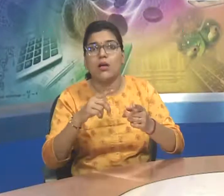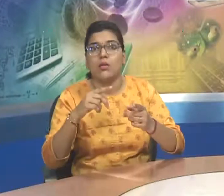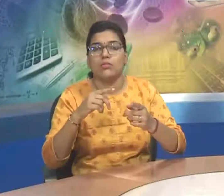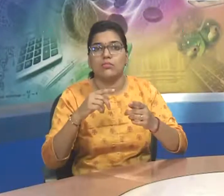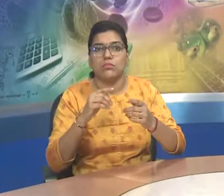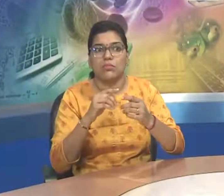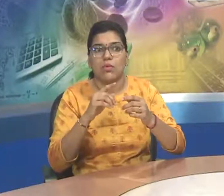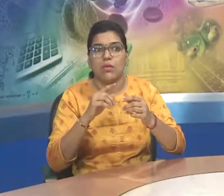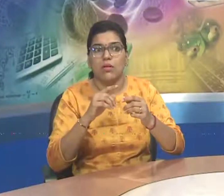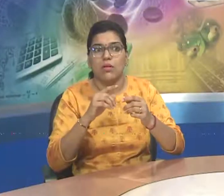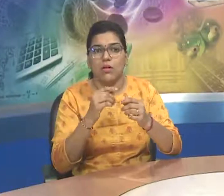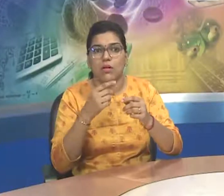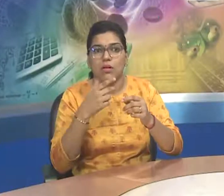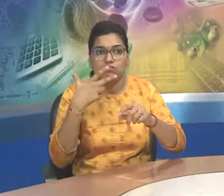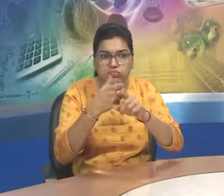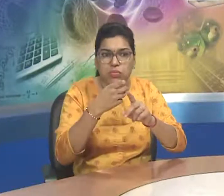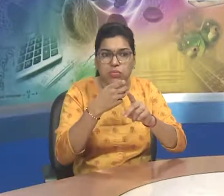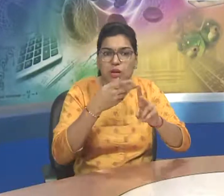in the fight against